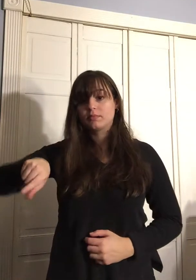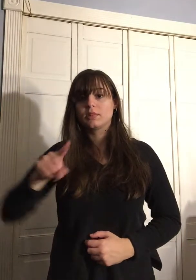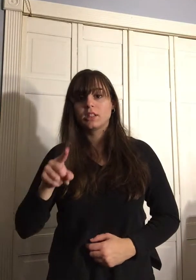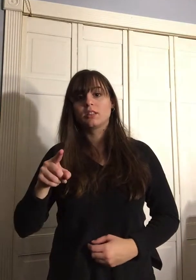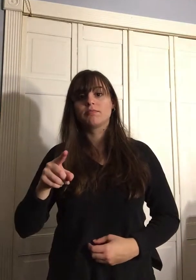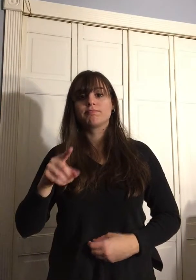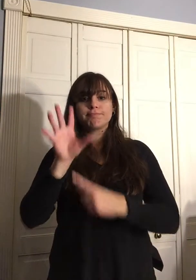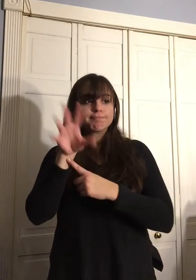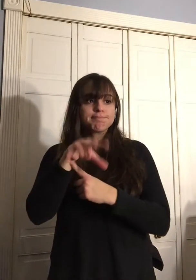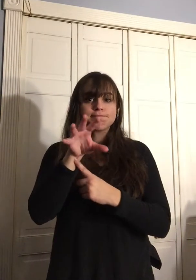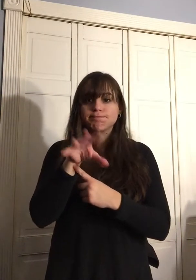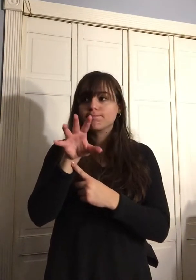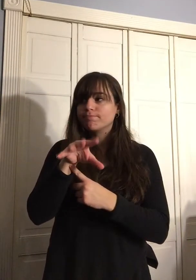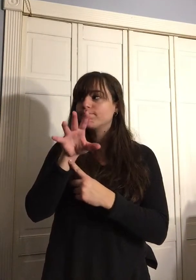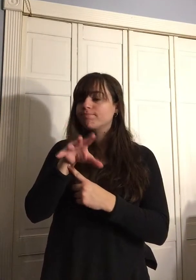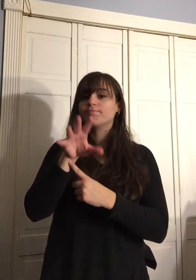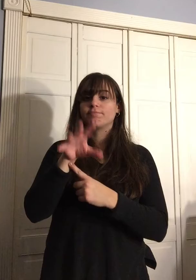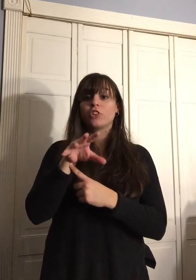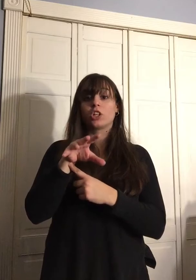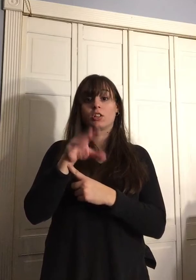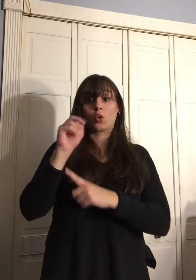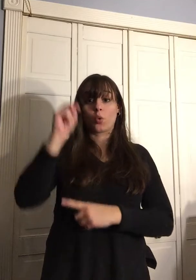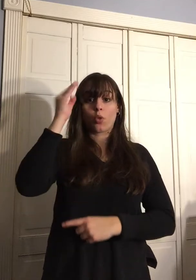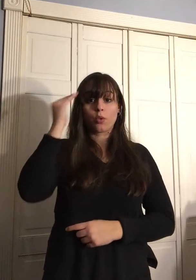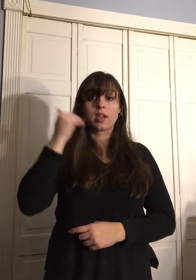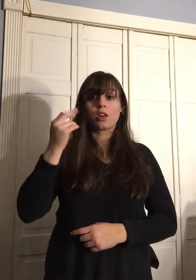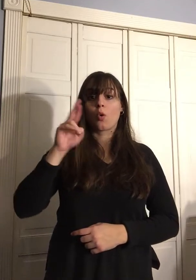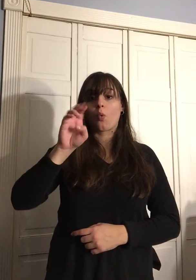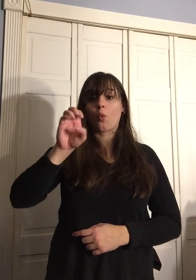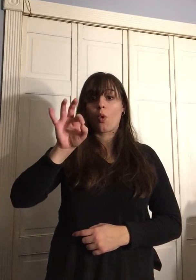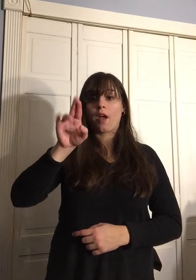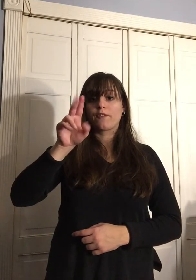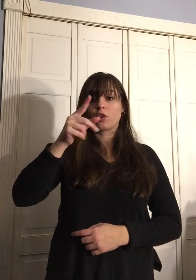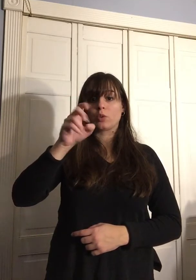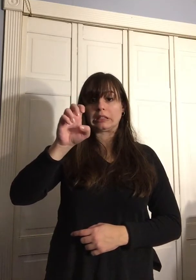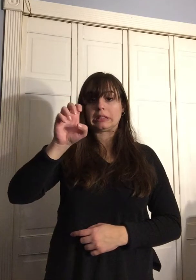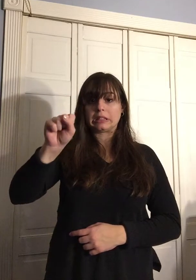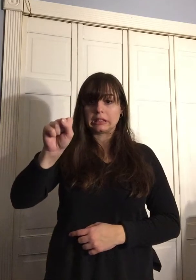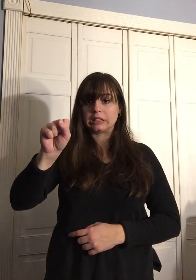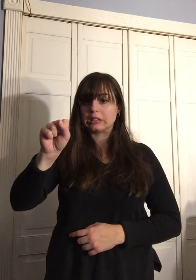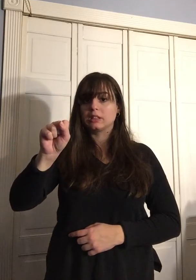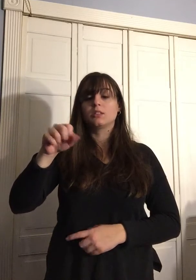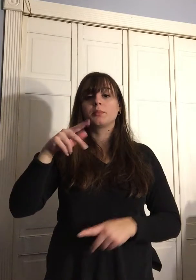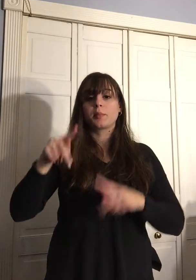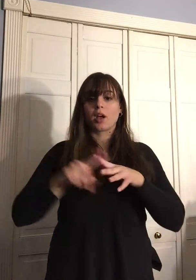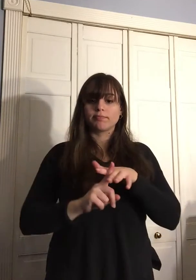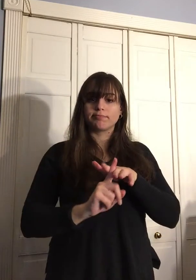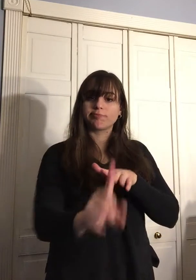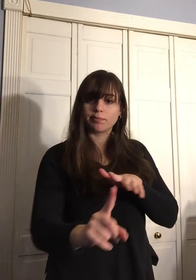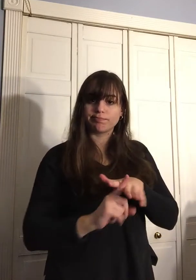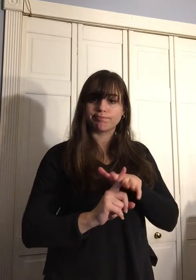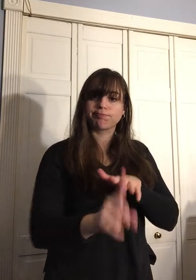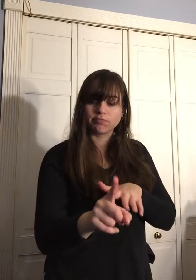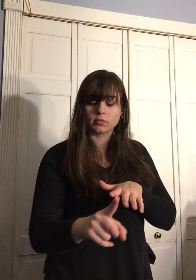that turned my life upside down. My team and I were making a documentary about North Korean